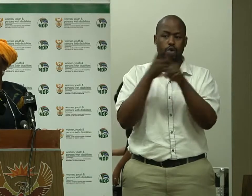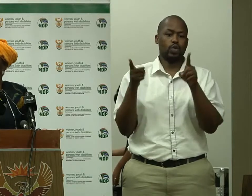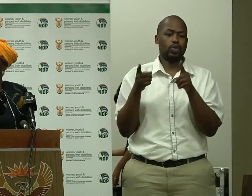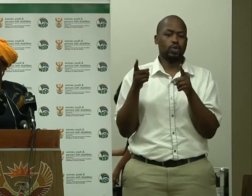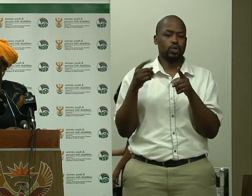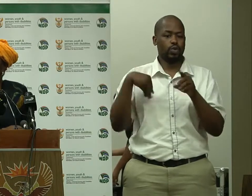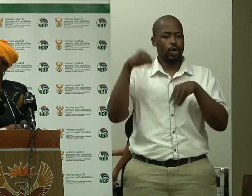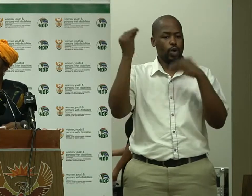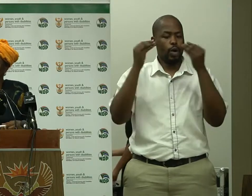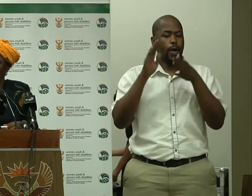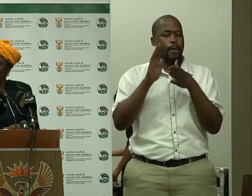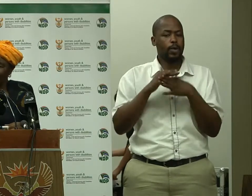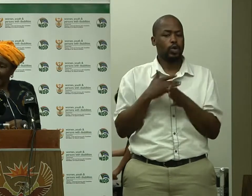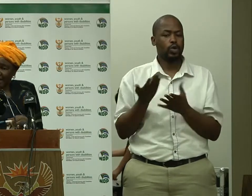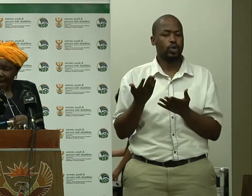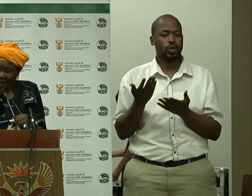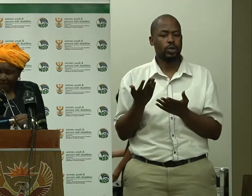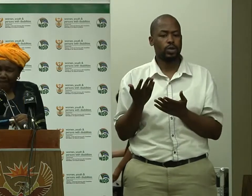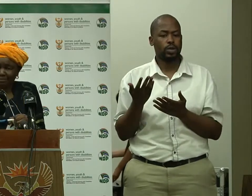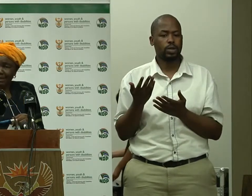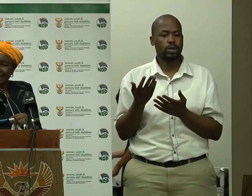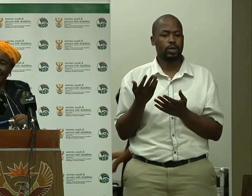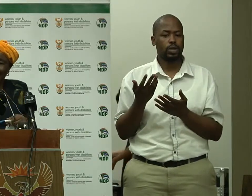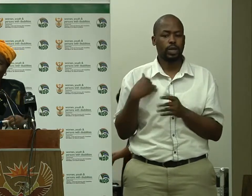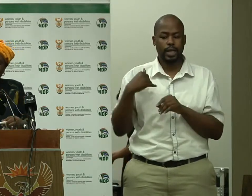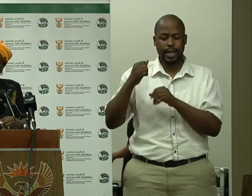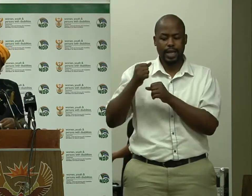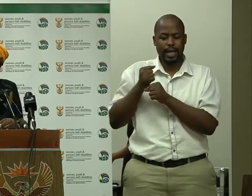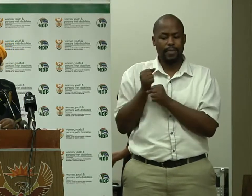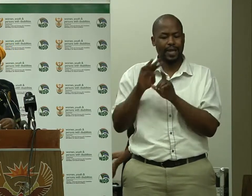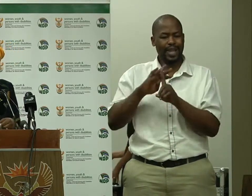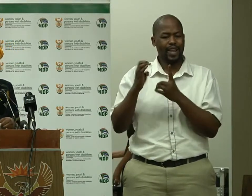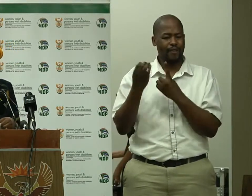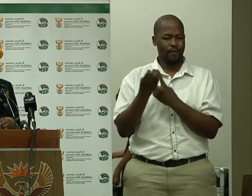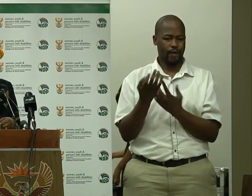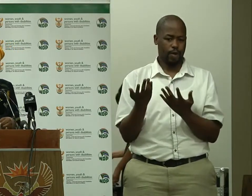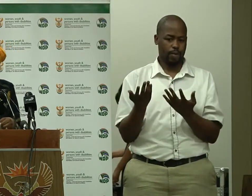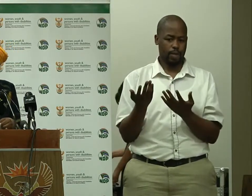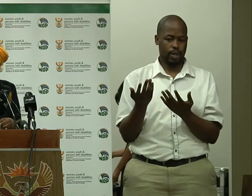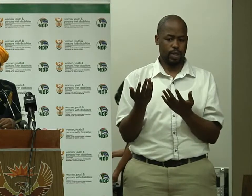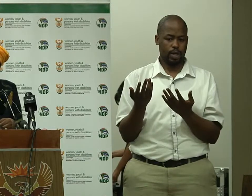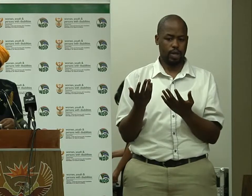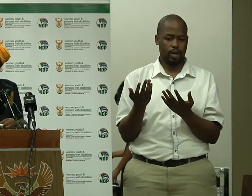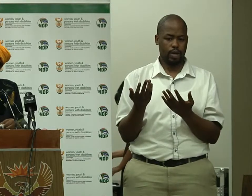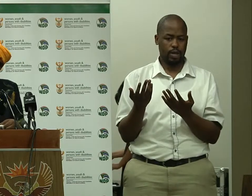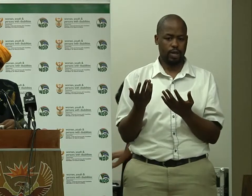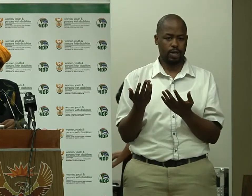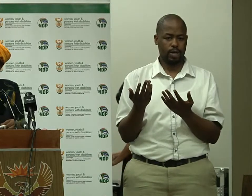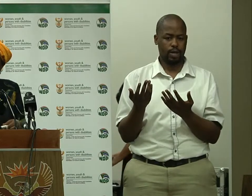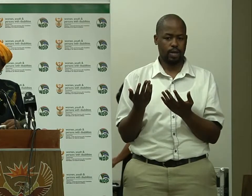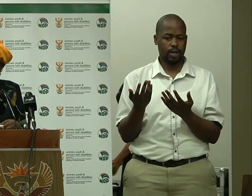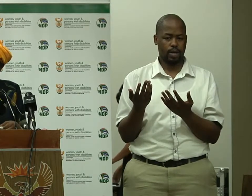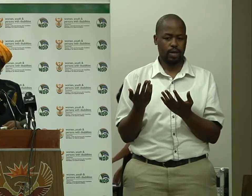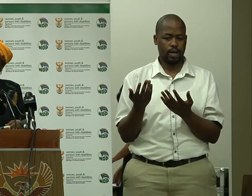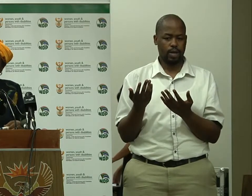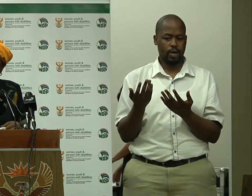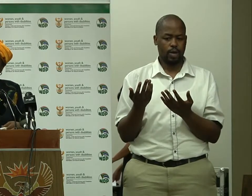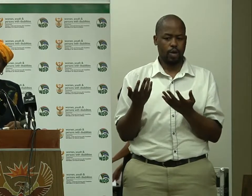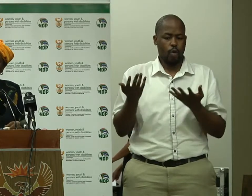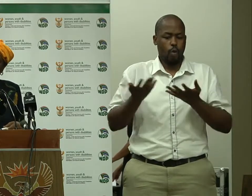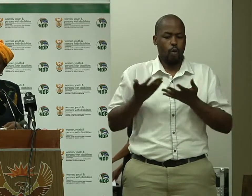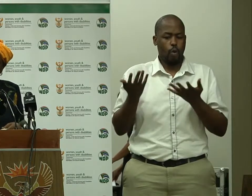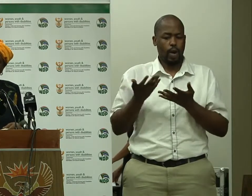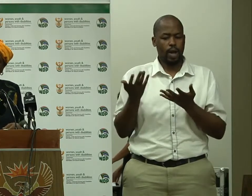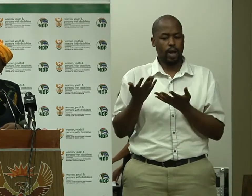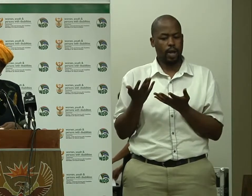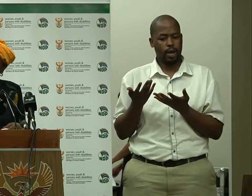teenagers because they are kept in an environment where they are missing